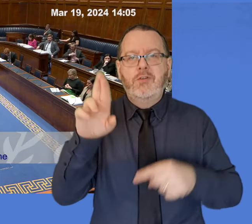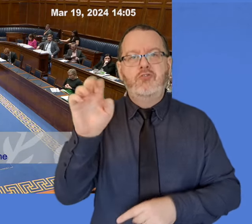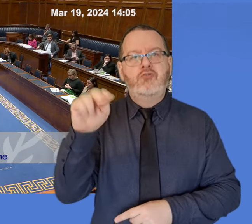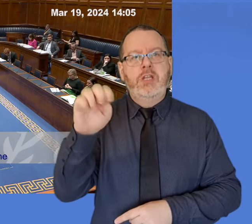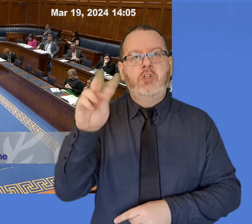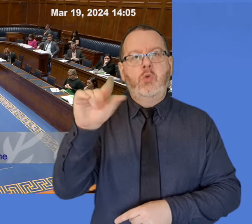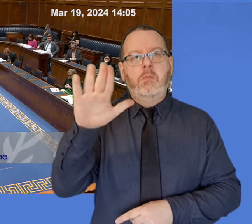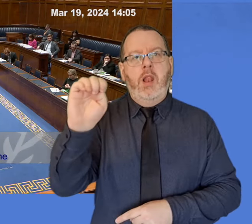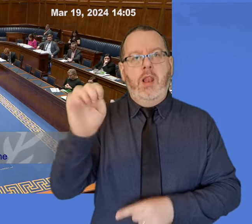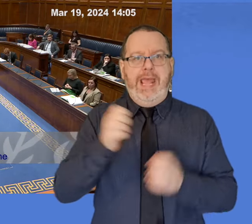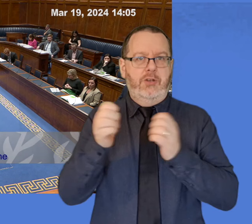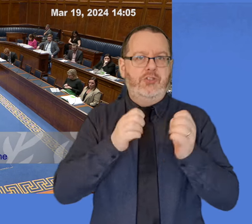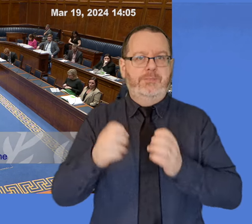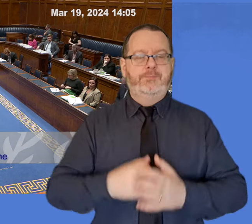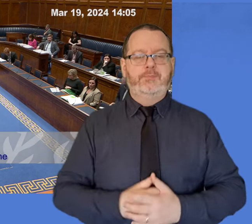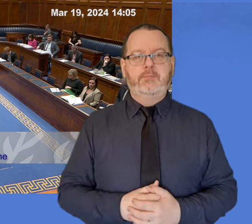Minister.